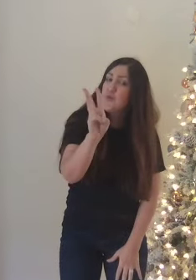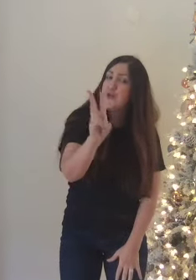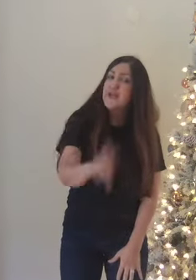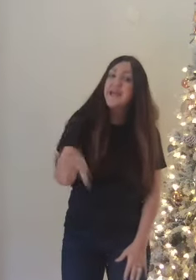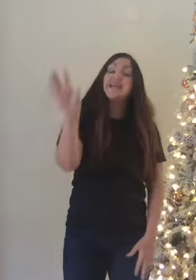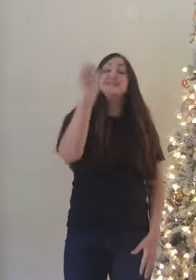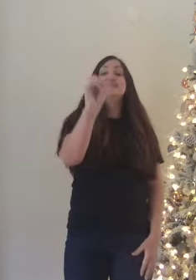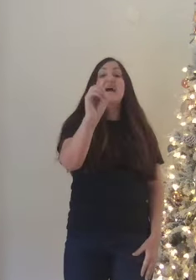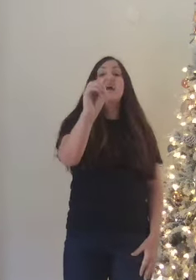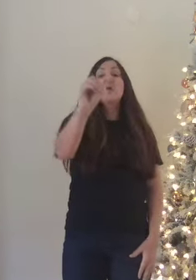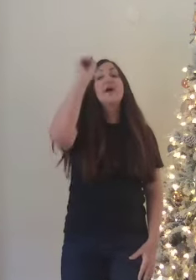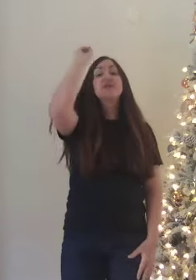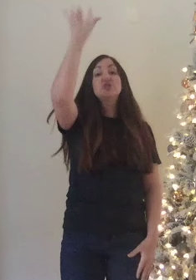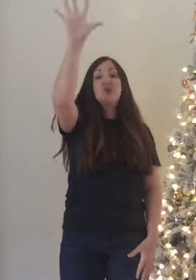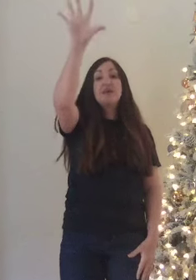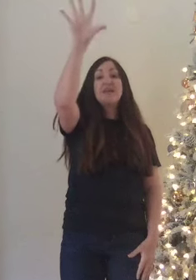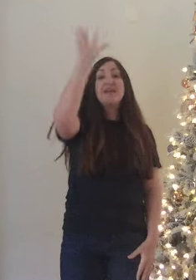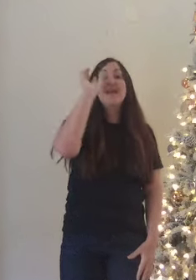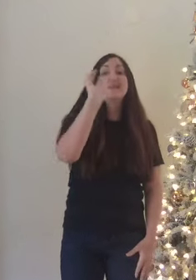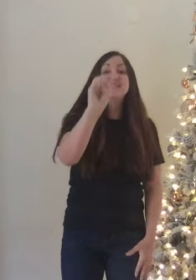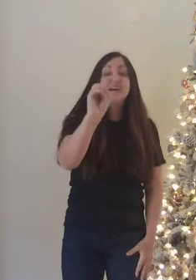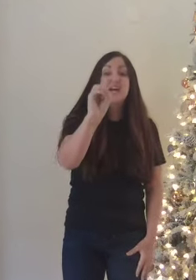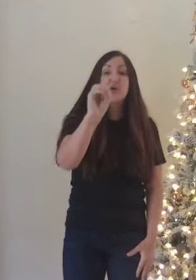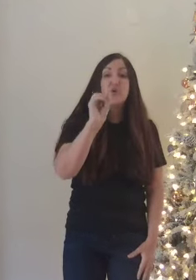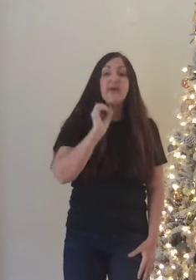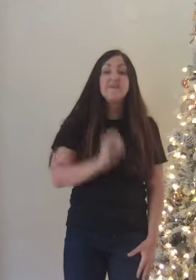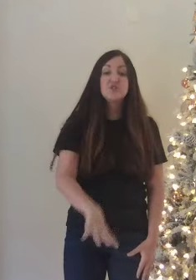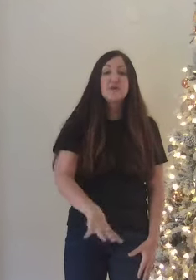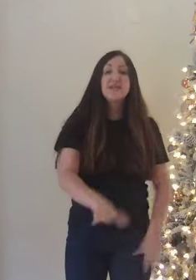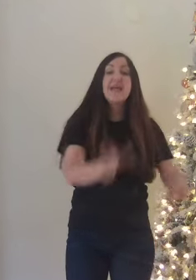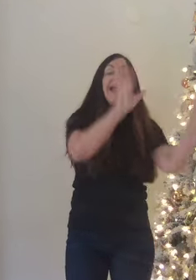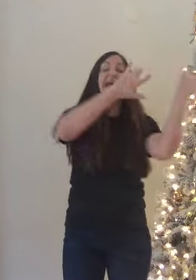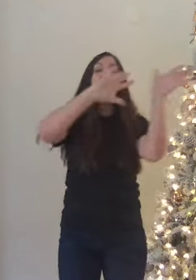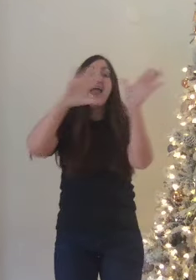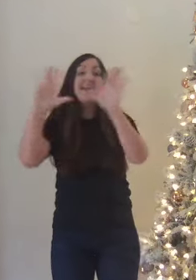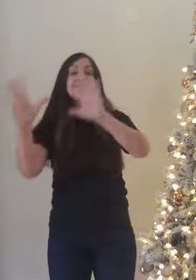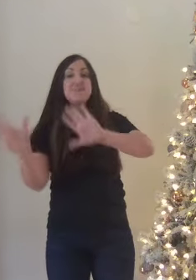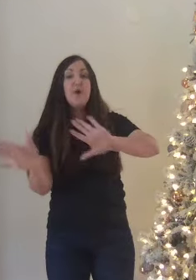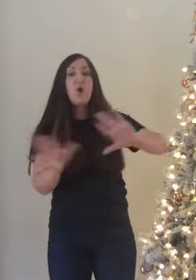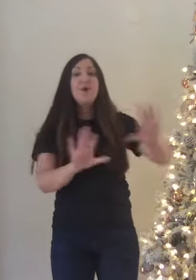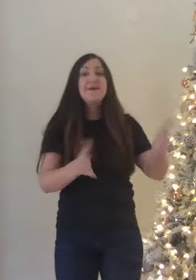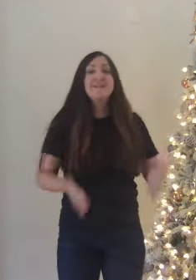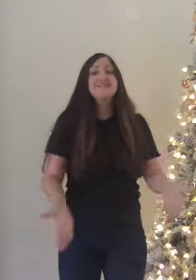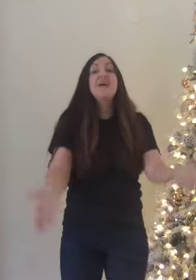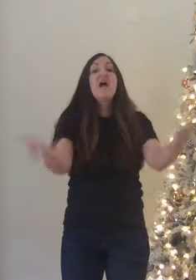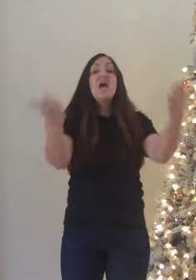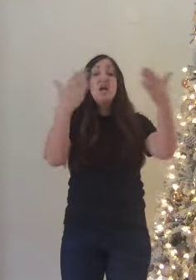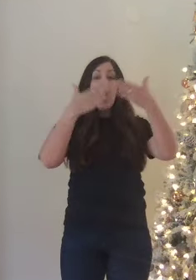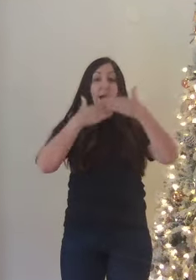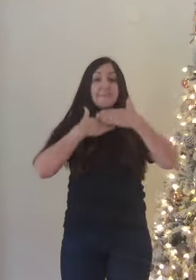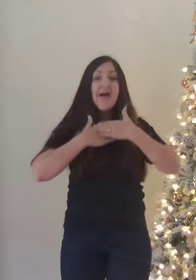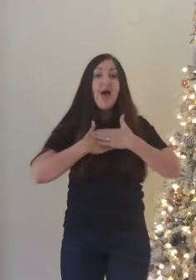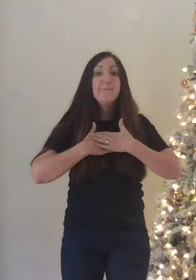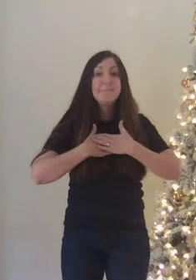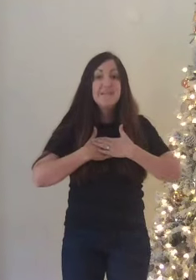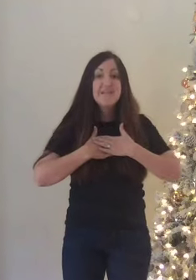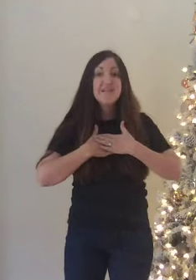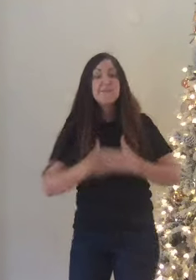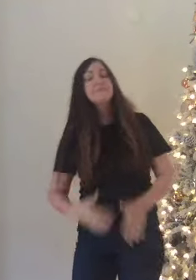3 decorate the tree decorate the tree hang some ornaments come help